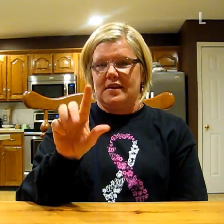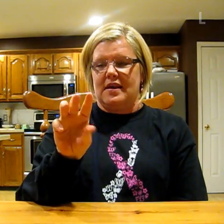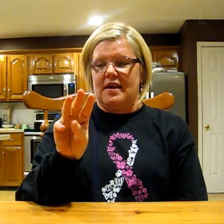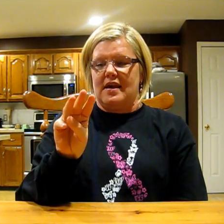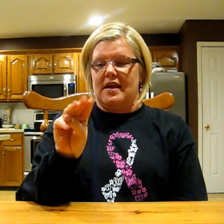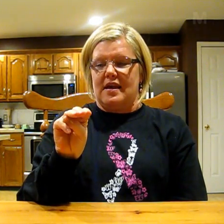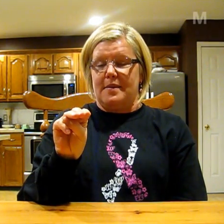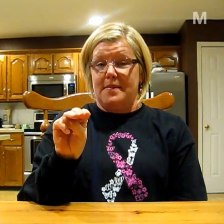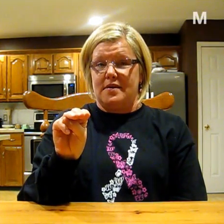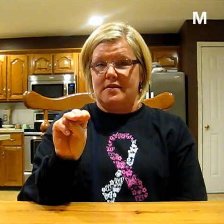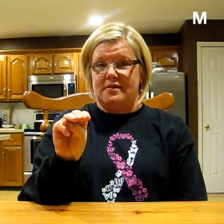M.